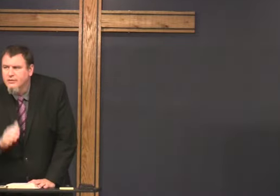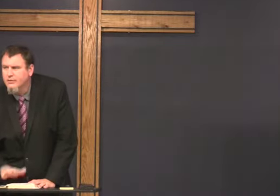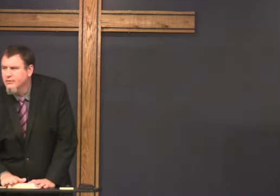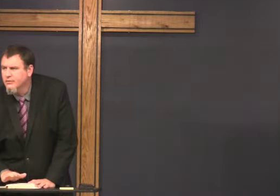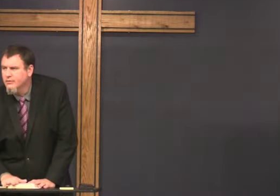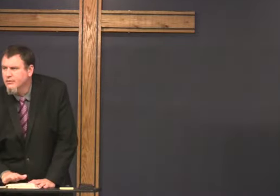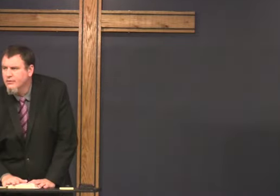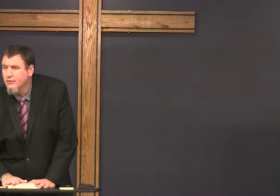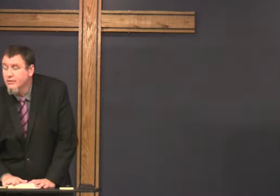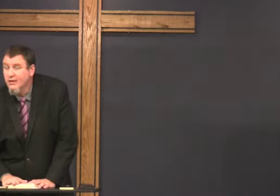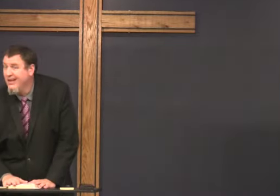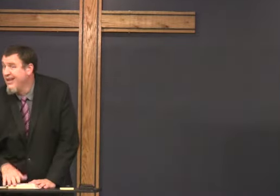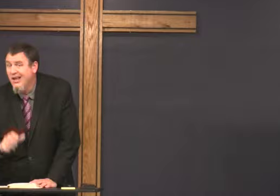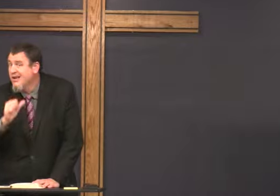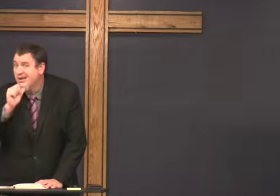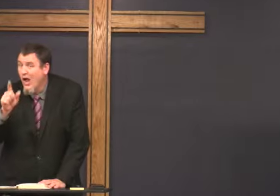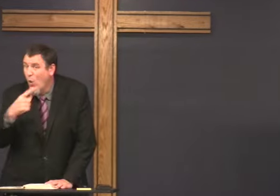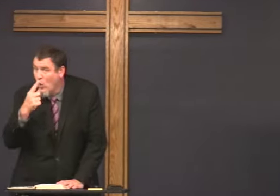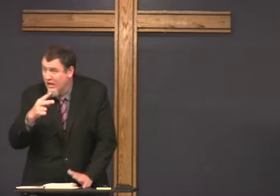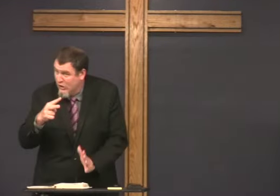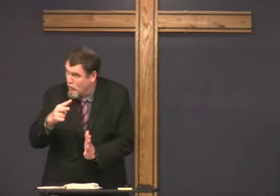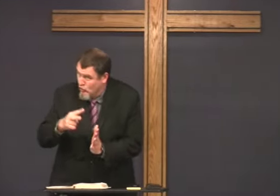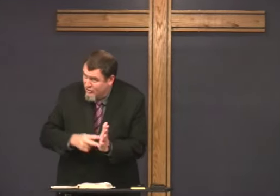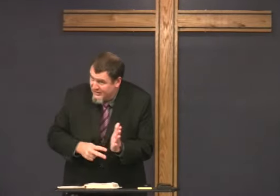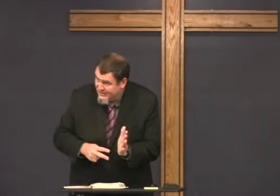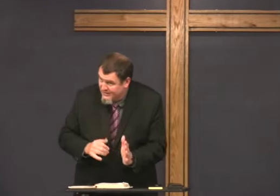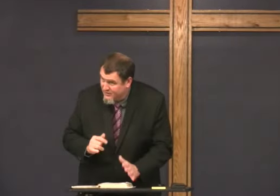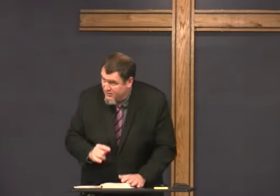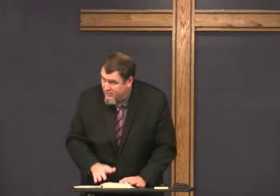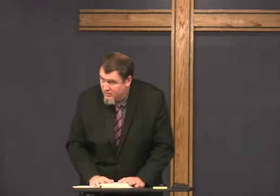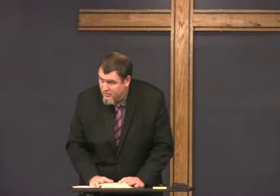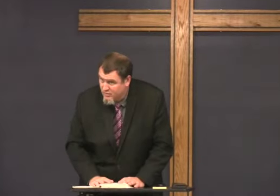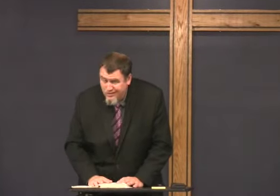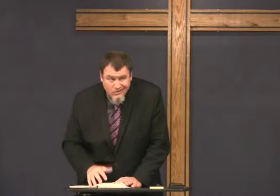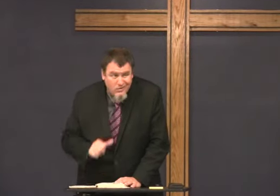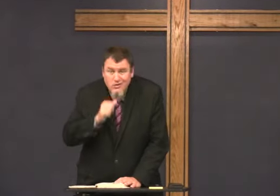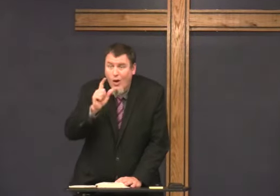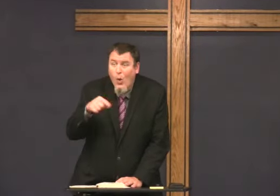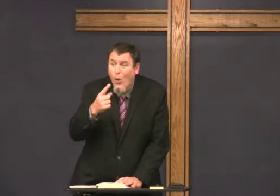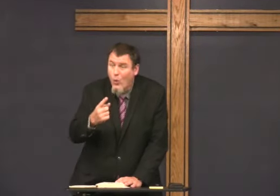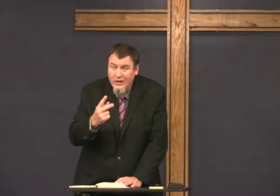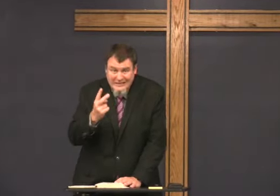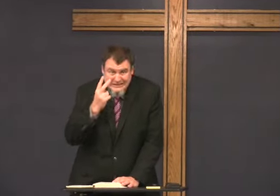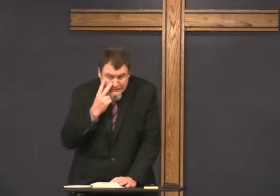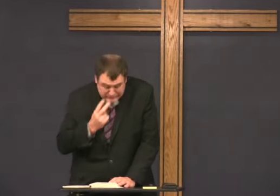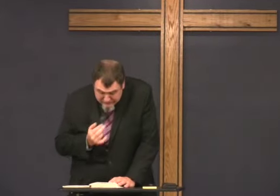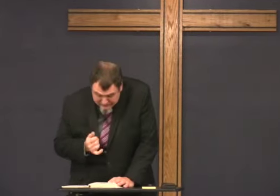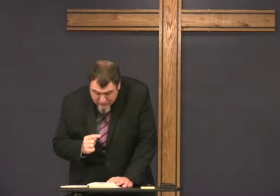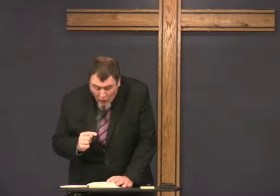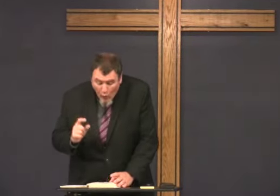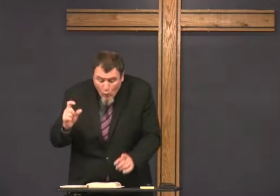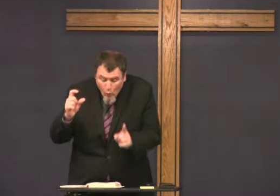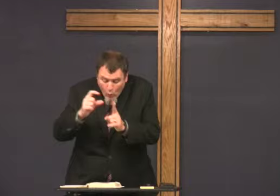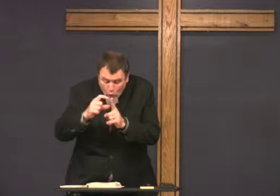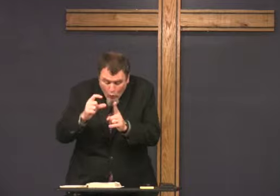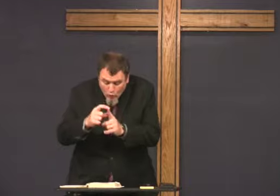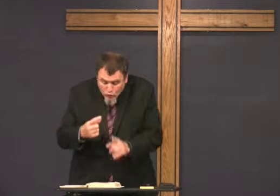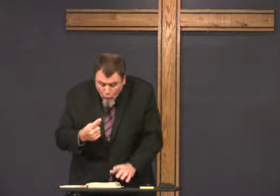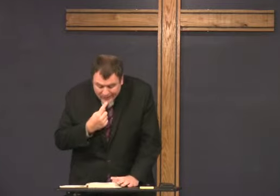you need to be in the Bible every day. Not just reading it once a week, and you only see it in the